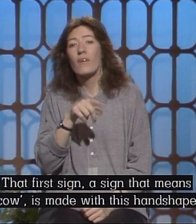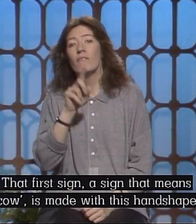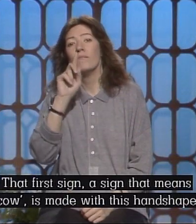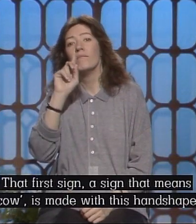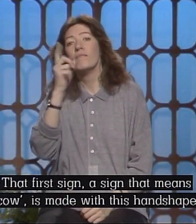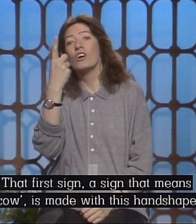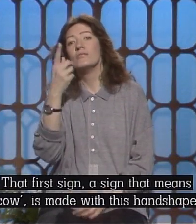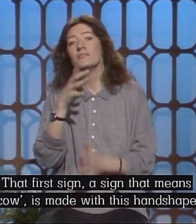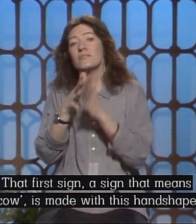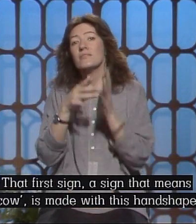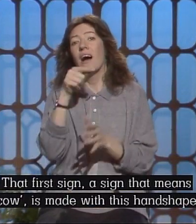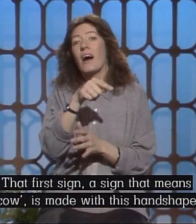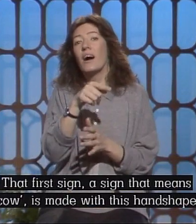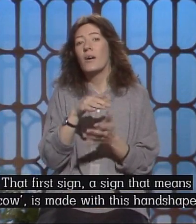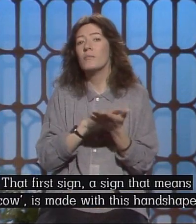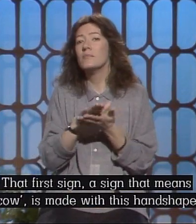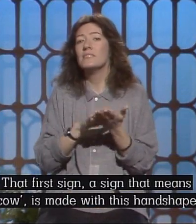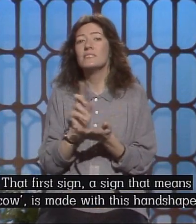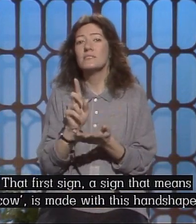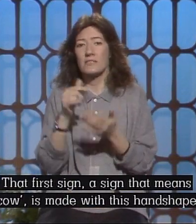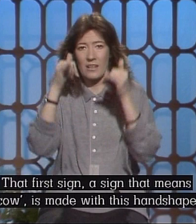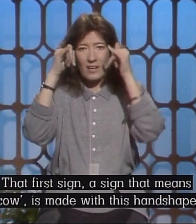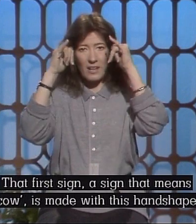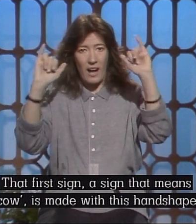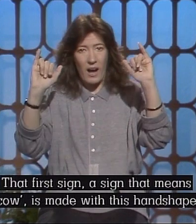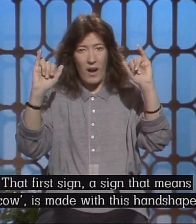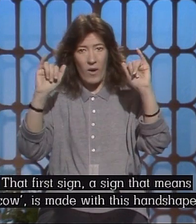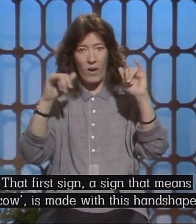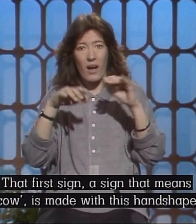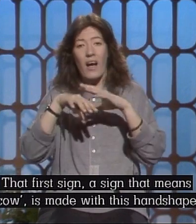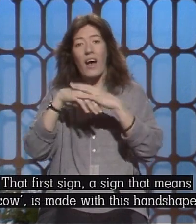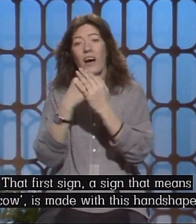That first sign, a sign that means cow, is made with this handshape.